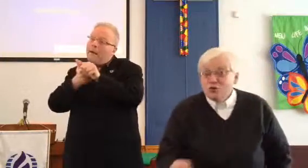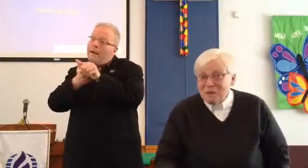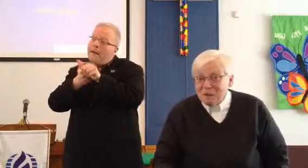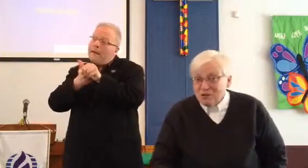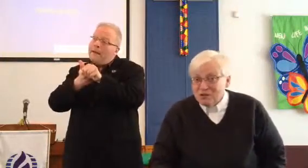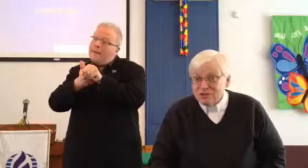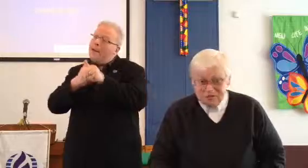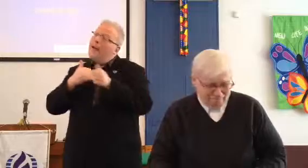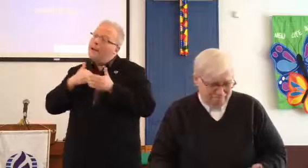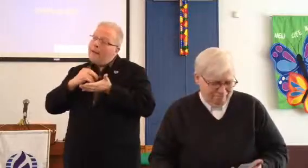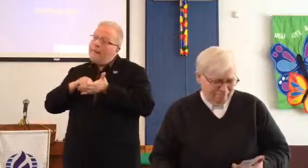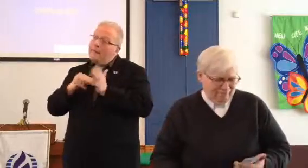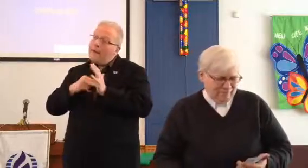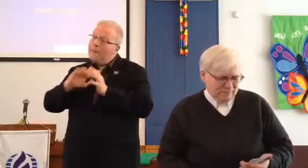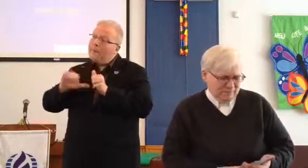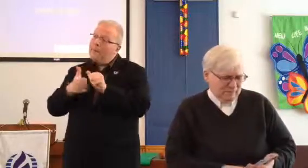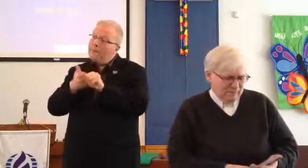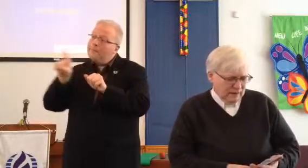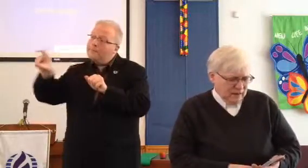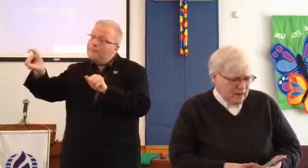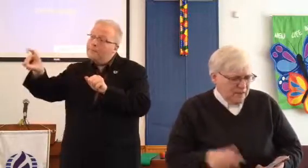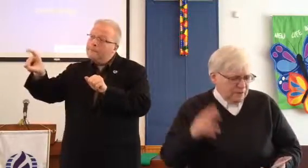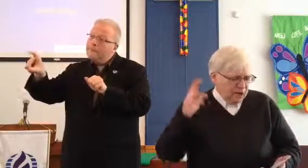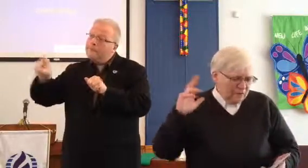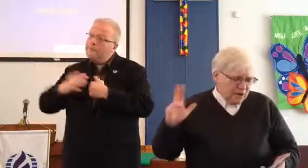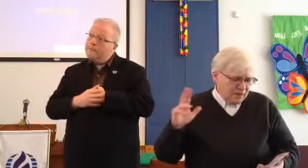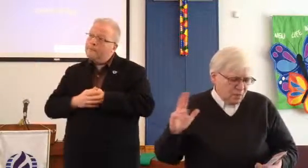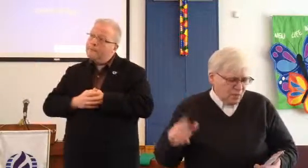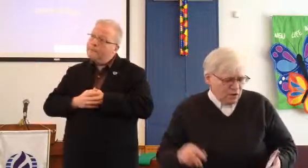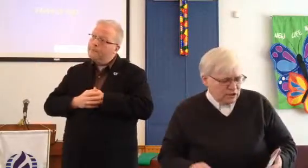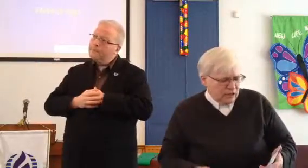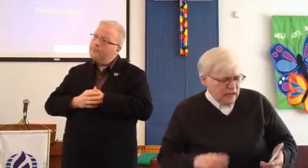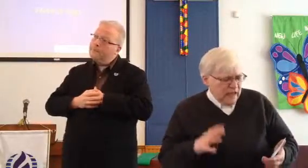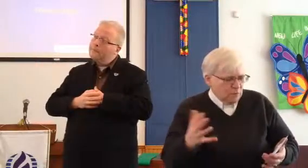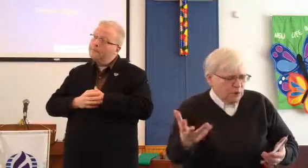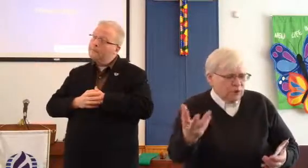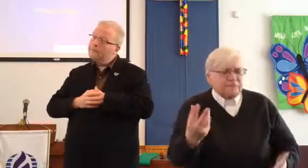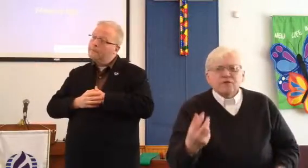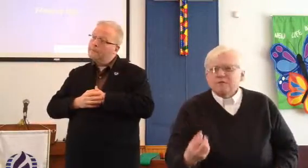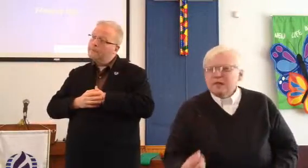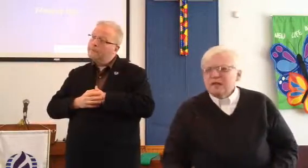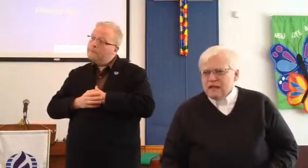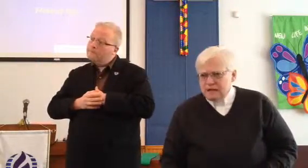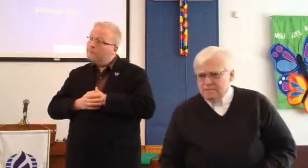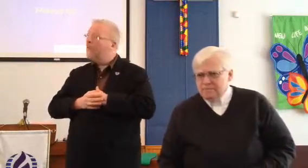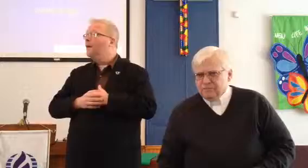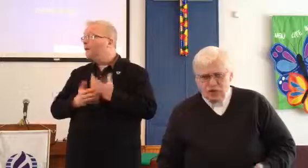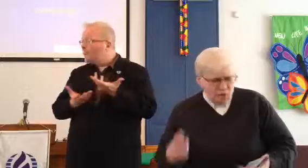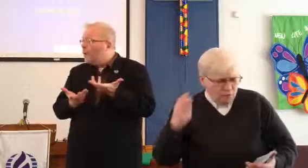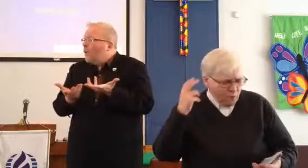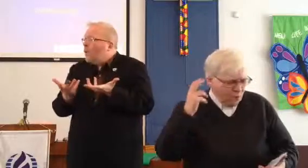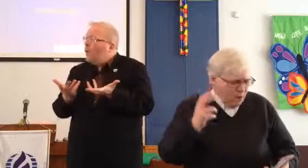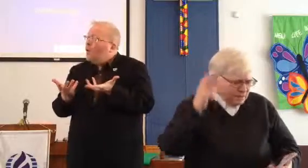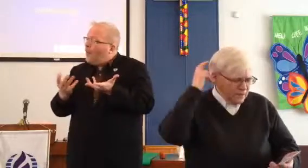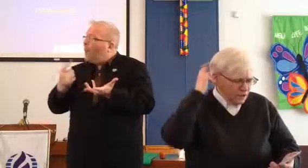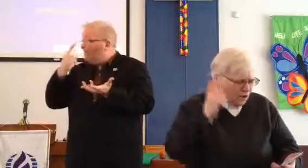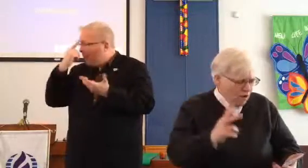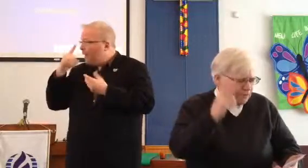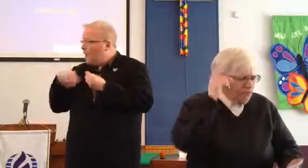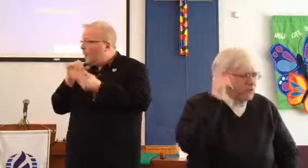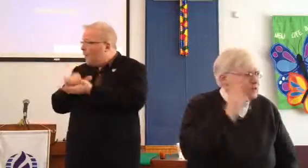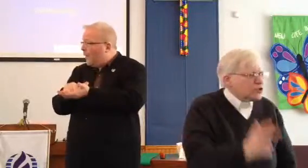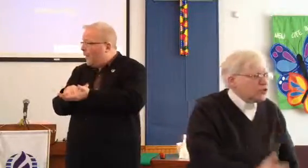today, newspapers? If we look beyond the words and we look for the meaning, for what